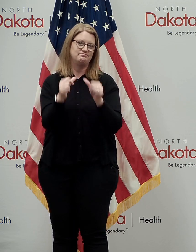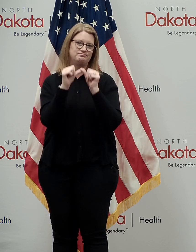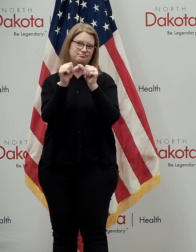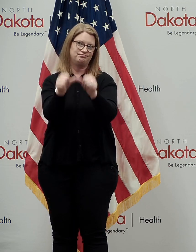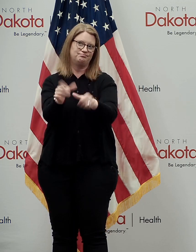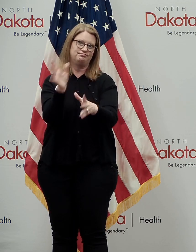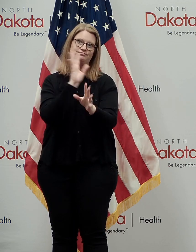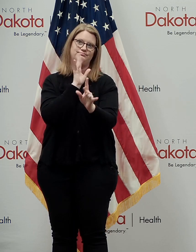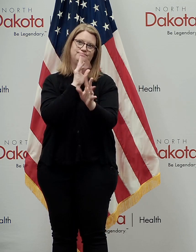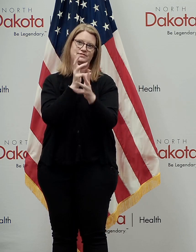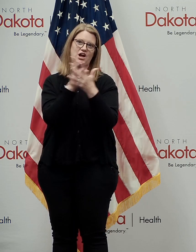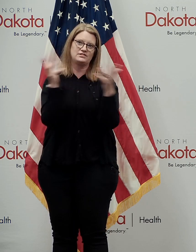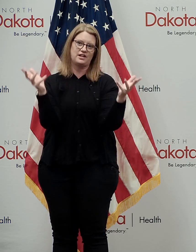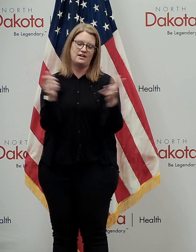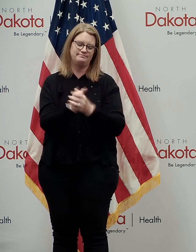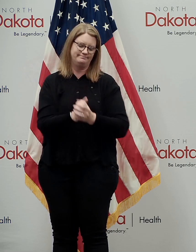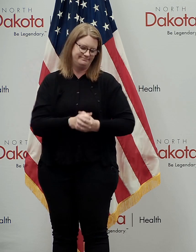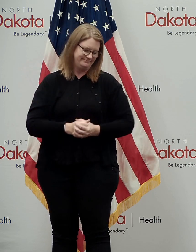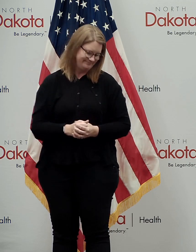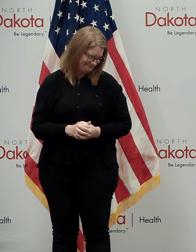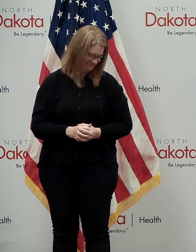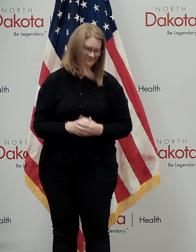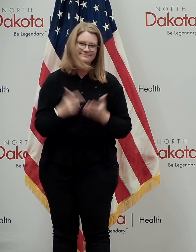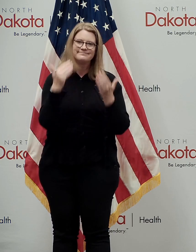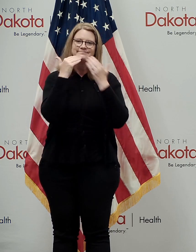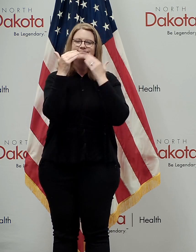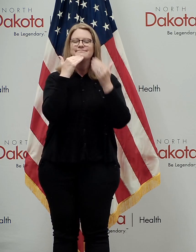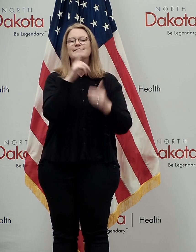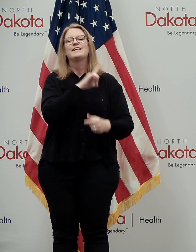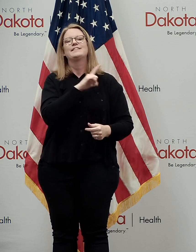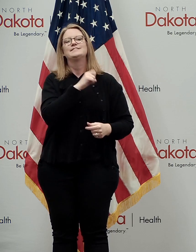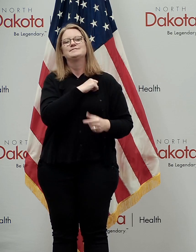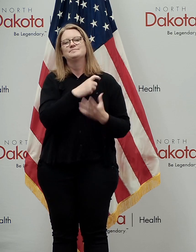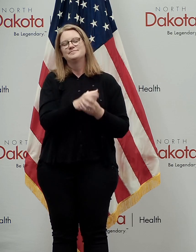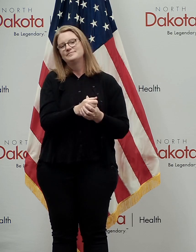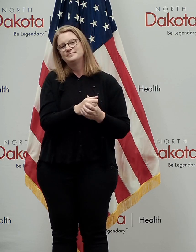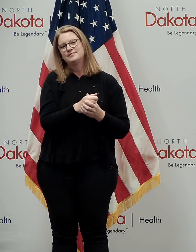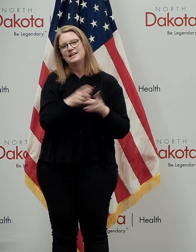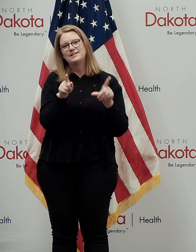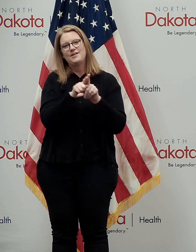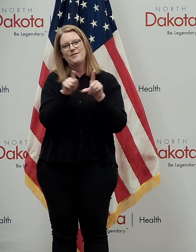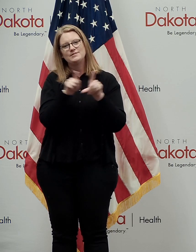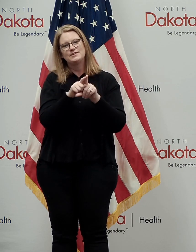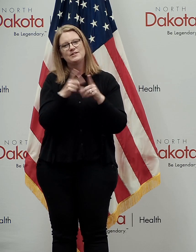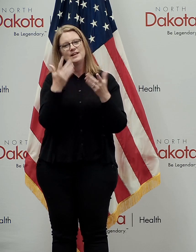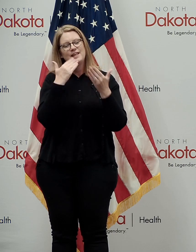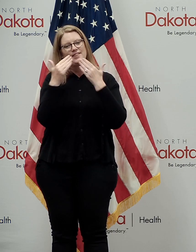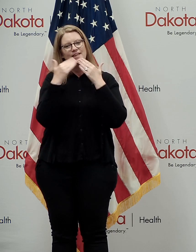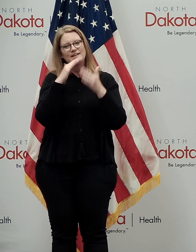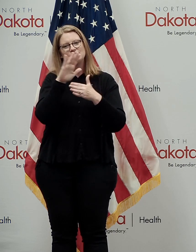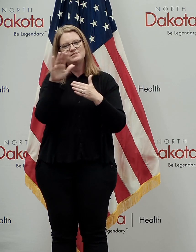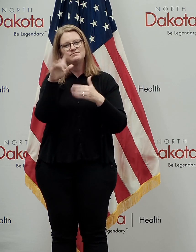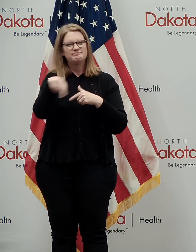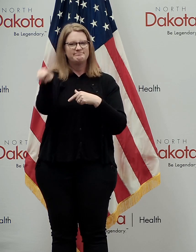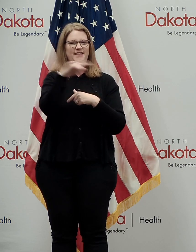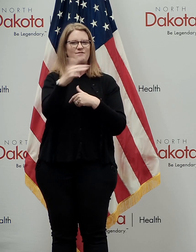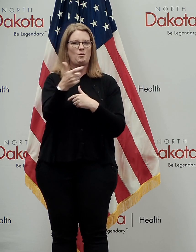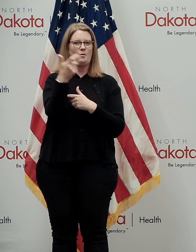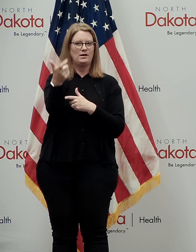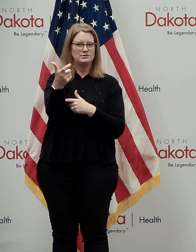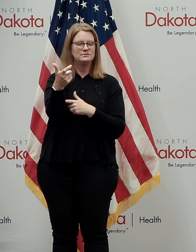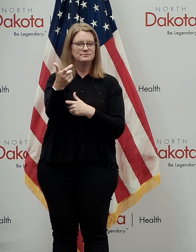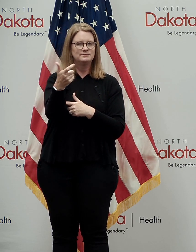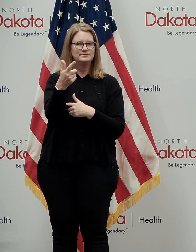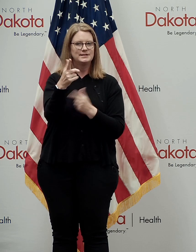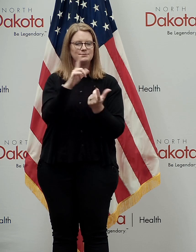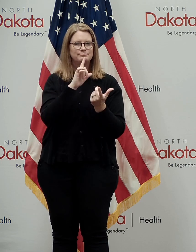time. Okay. All right. Well, thank you. Thank you, Lindsay. And also, again, thanks to all of our viewers for staying